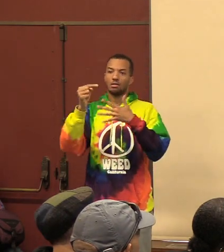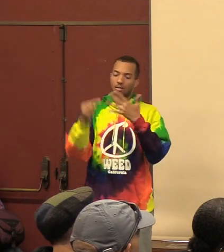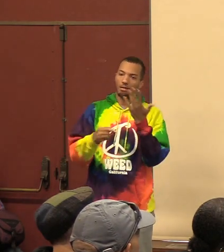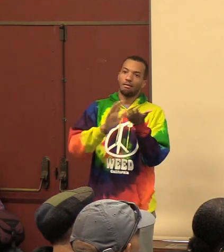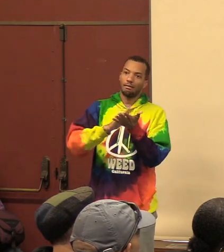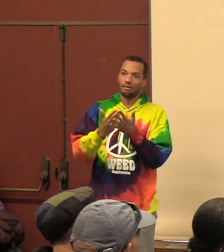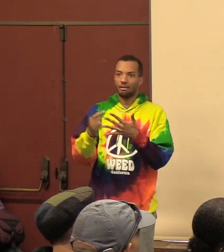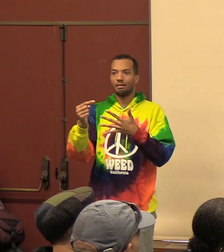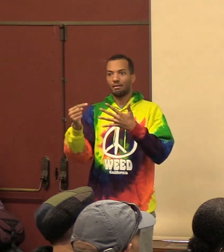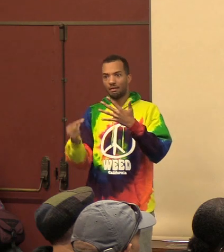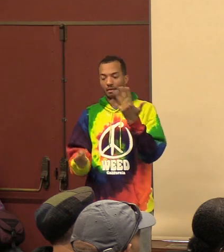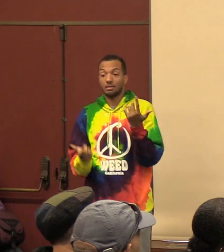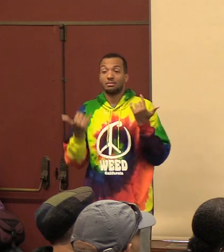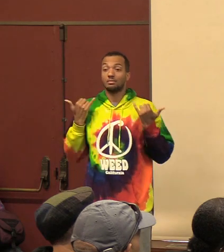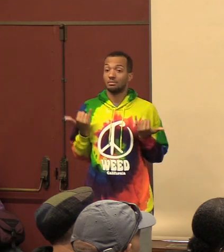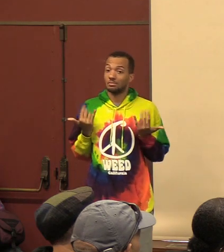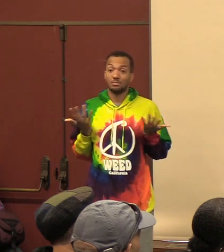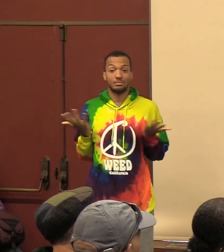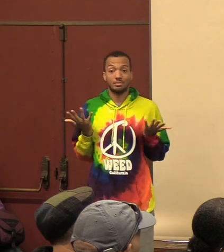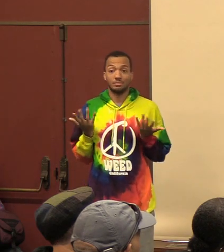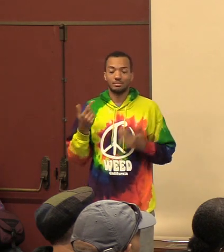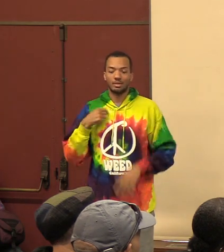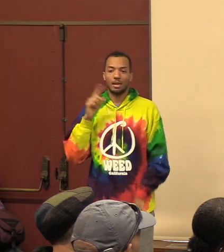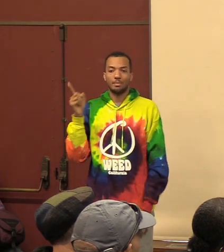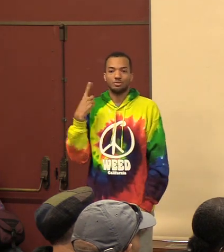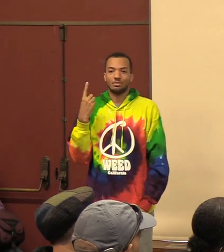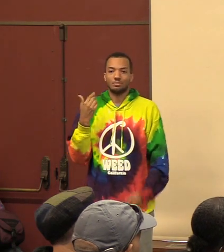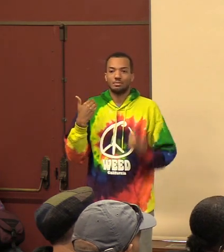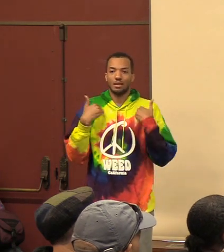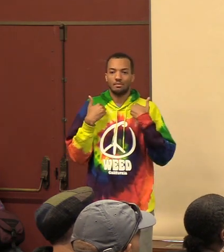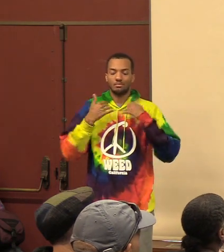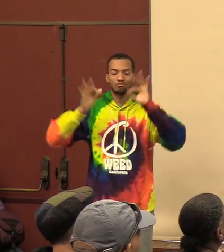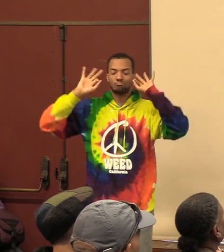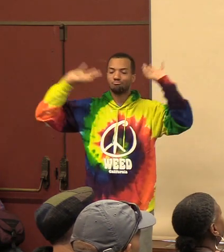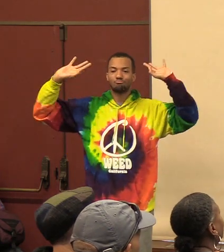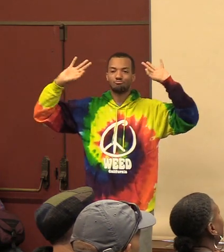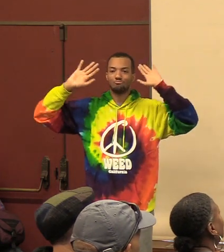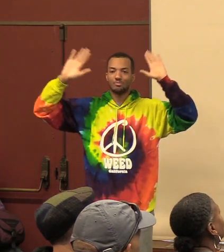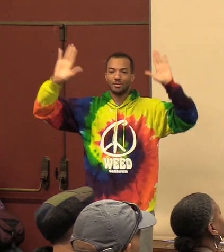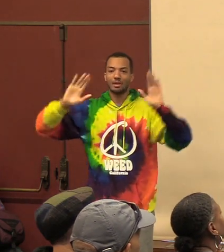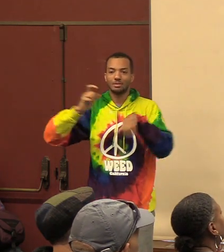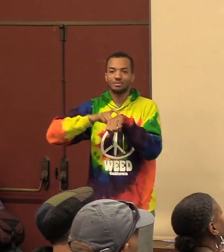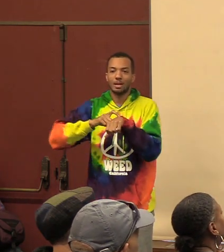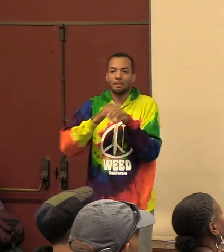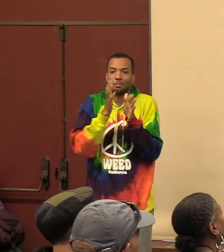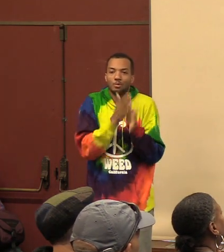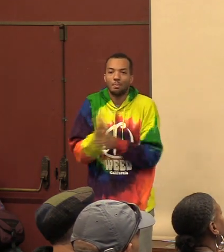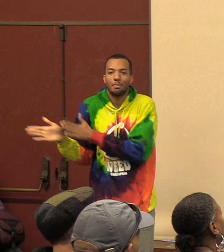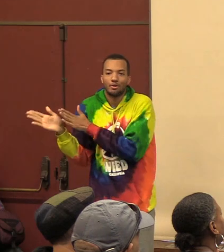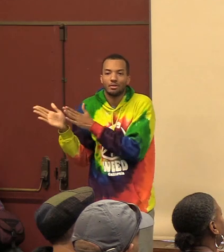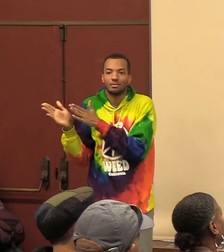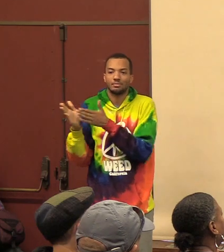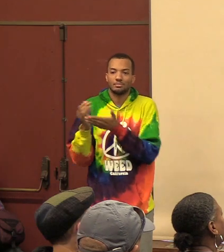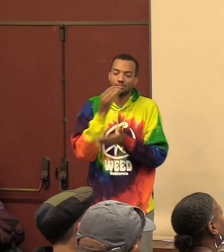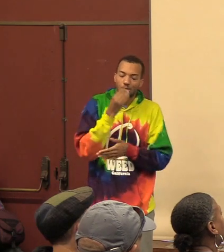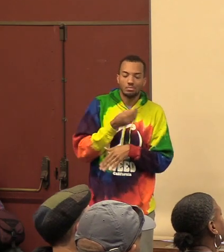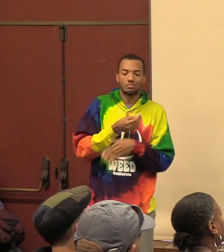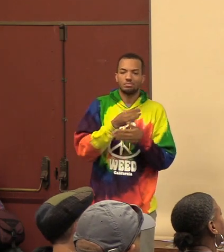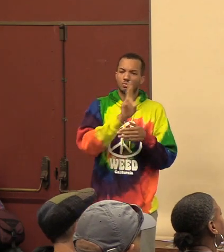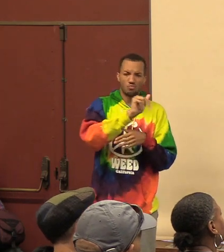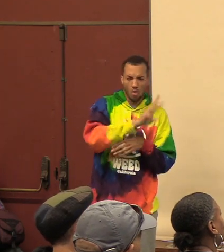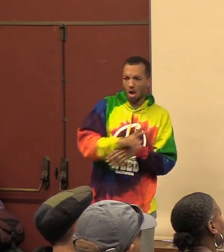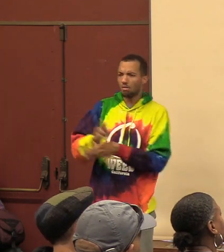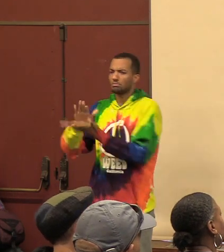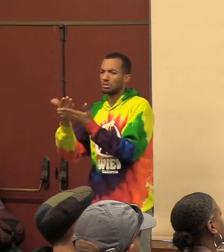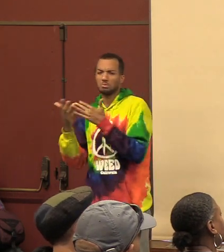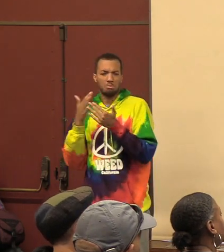cooked dishes. And now I'm just having a great time prepping food, whether it's raw or cooked.